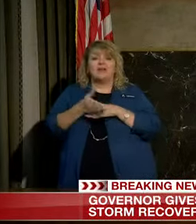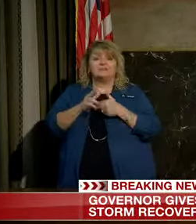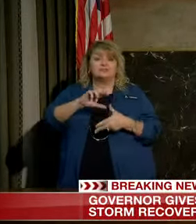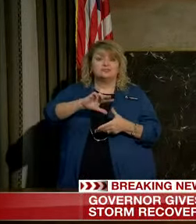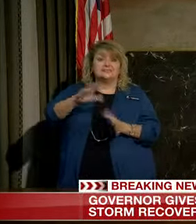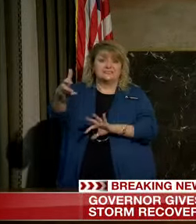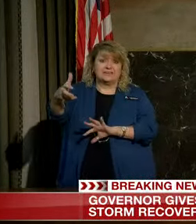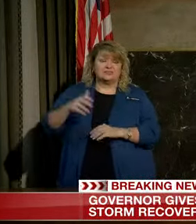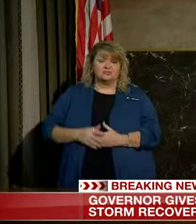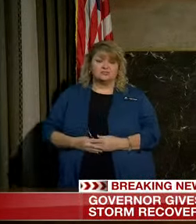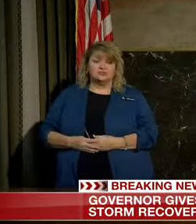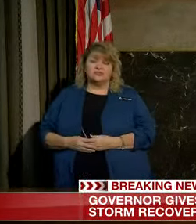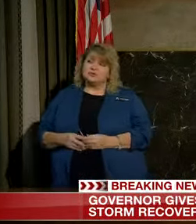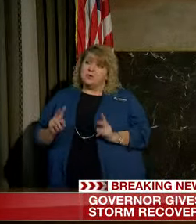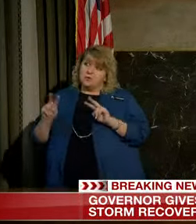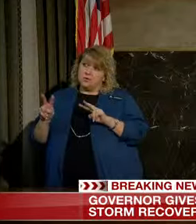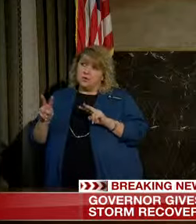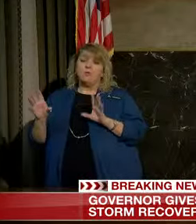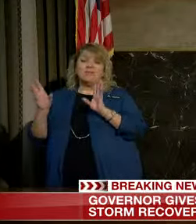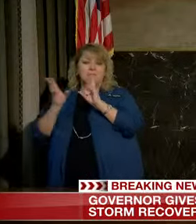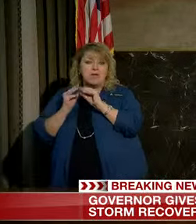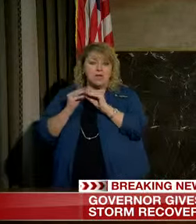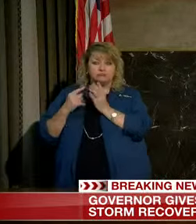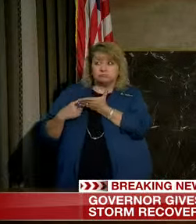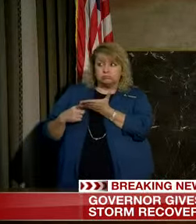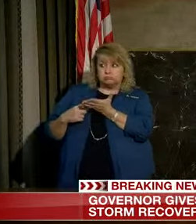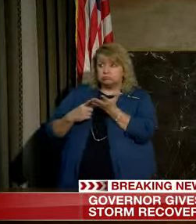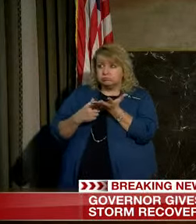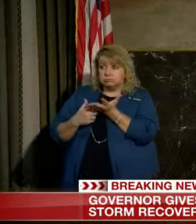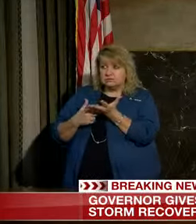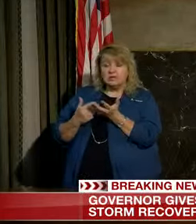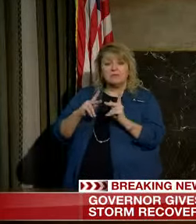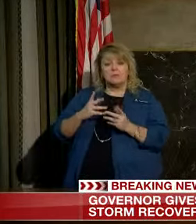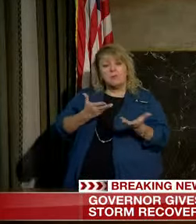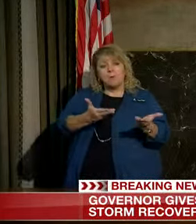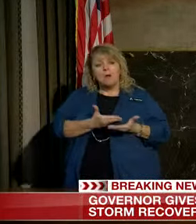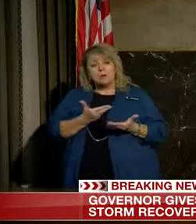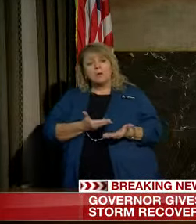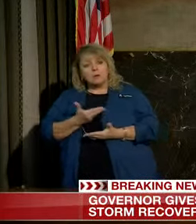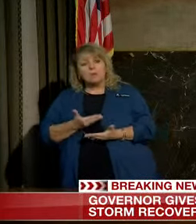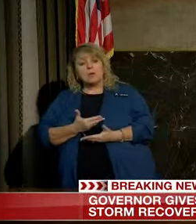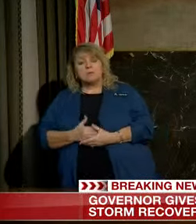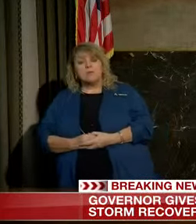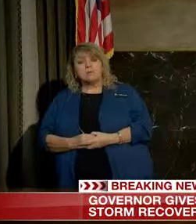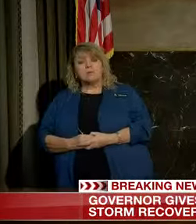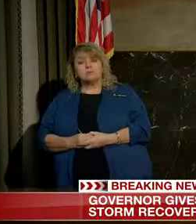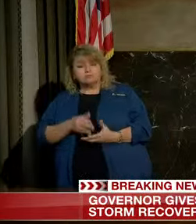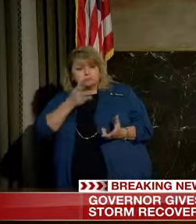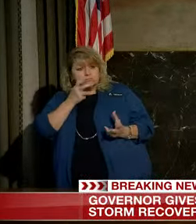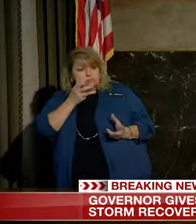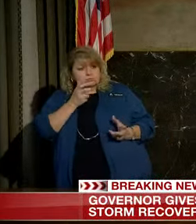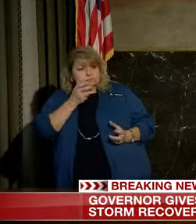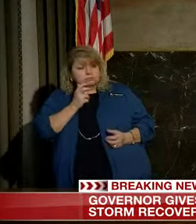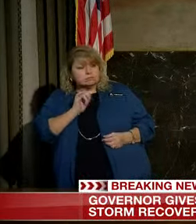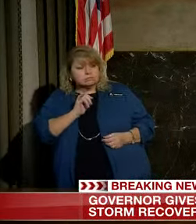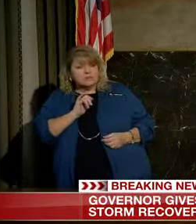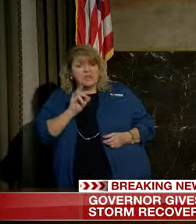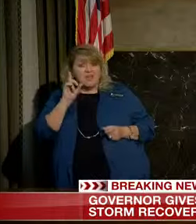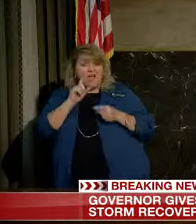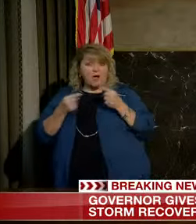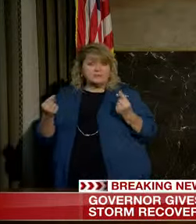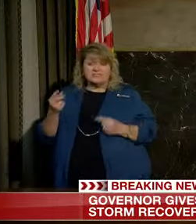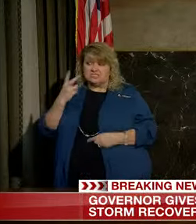So I was encouraged by the meetings. We were very well received by everyone. There's not any opposition, as